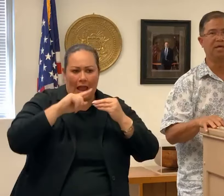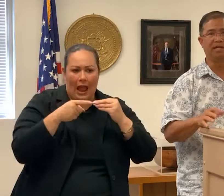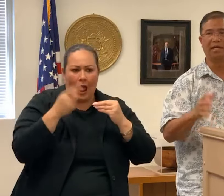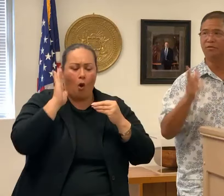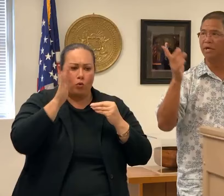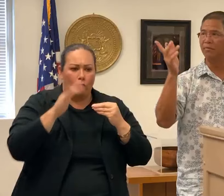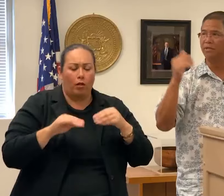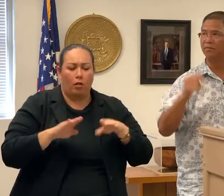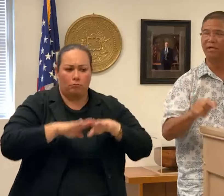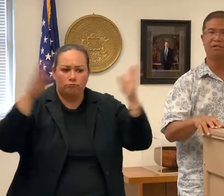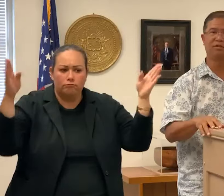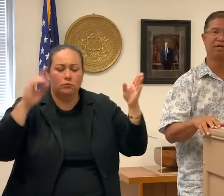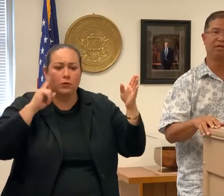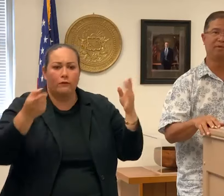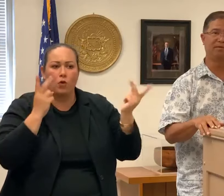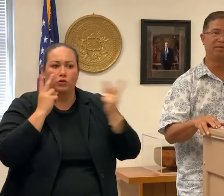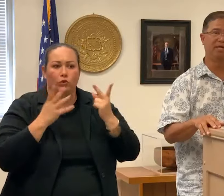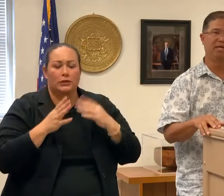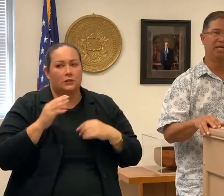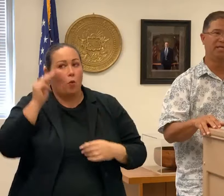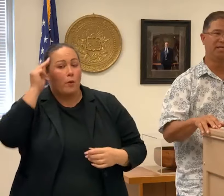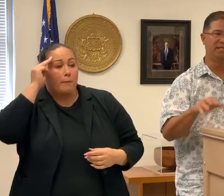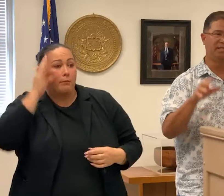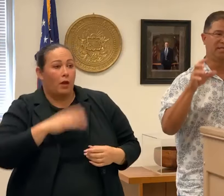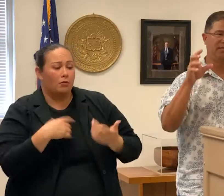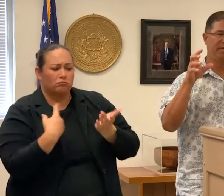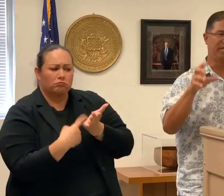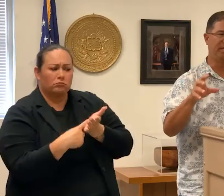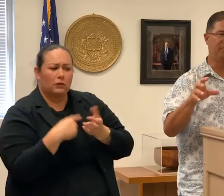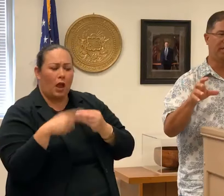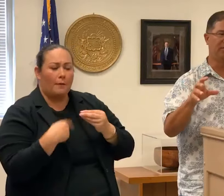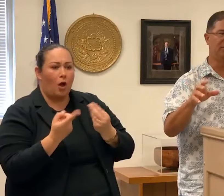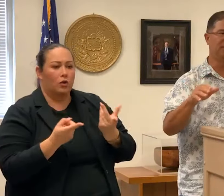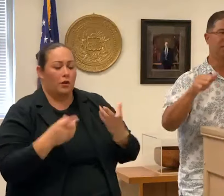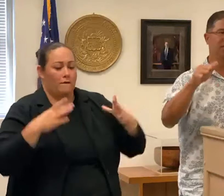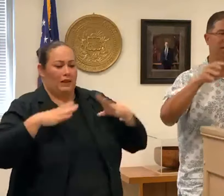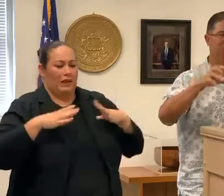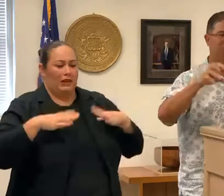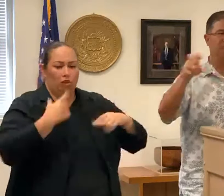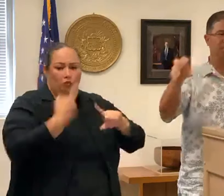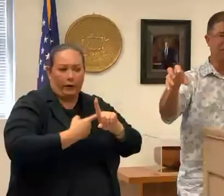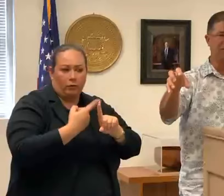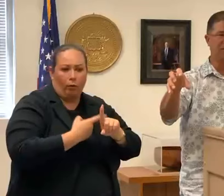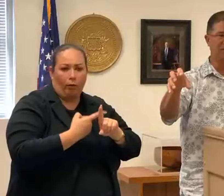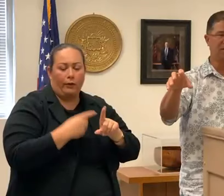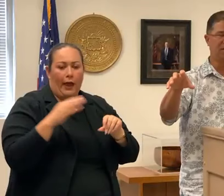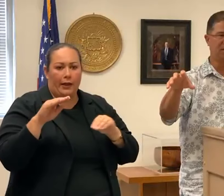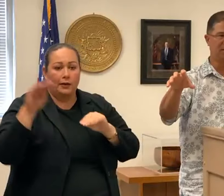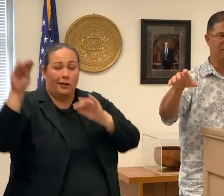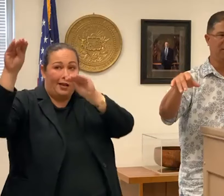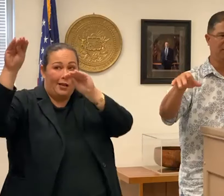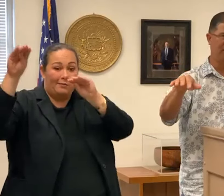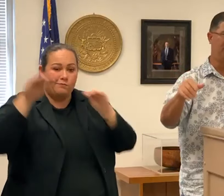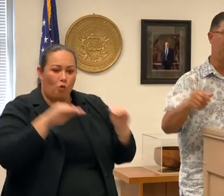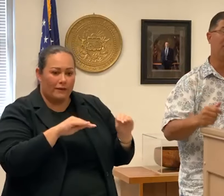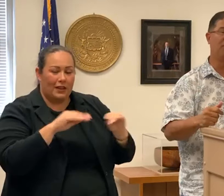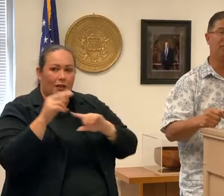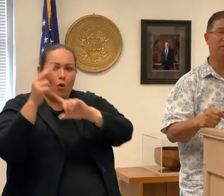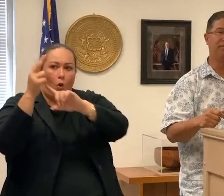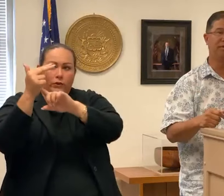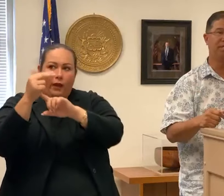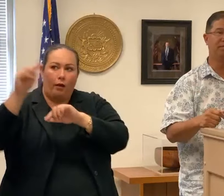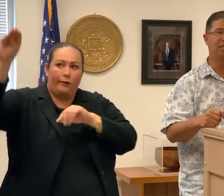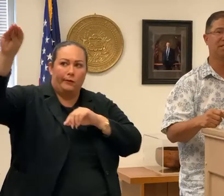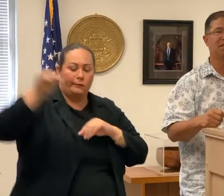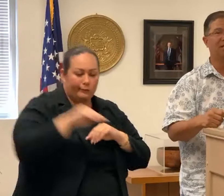tourism. And that's why what the mayor's talking about is the vacation rentals and moving them into those more